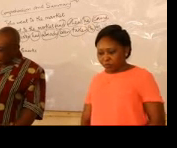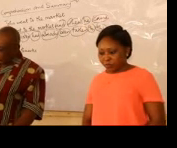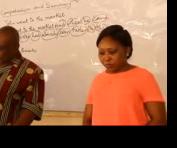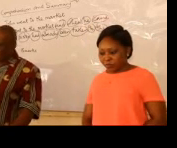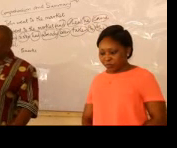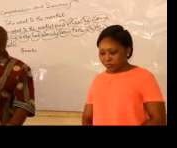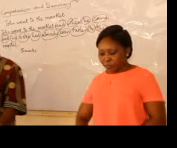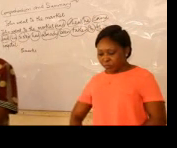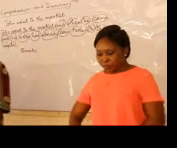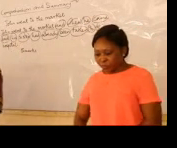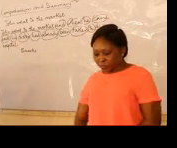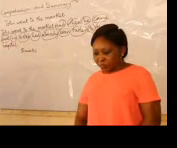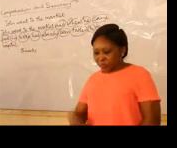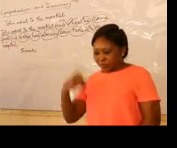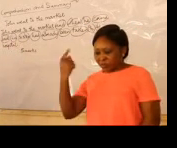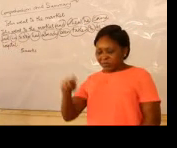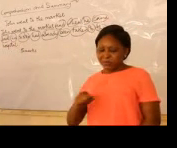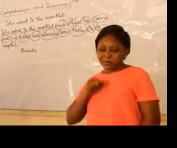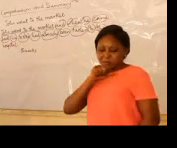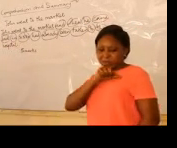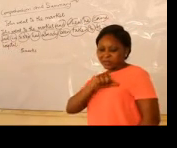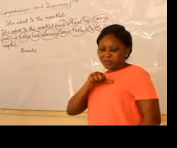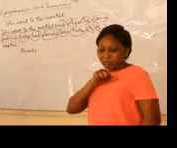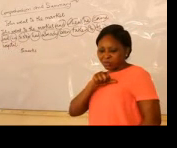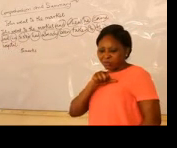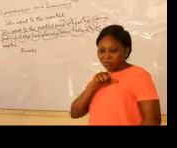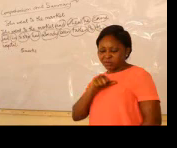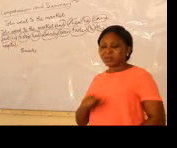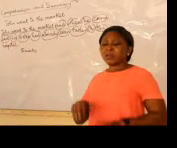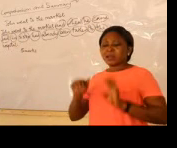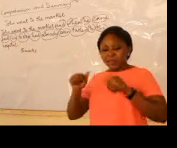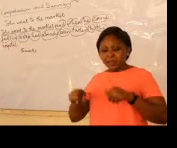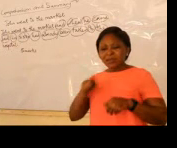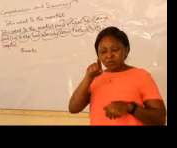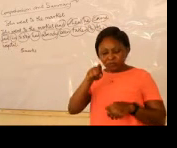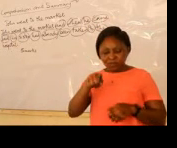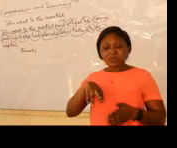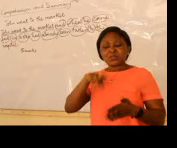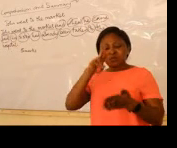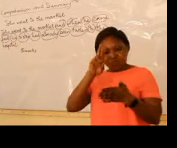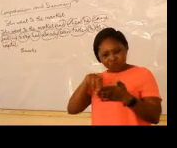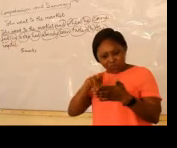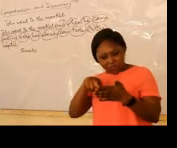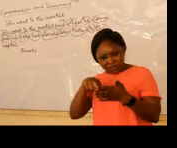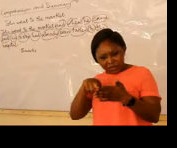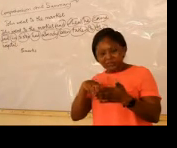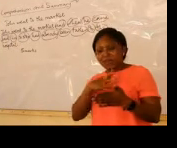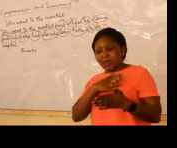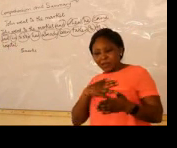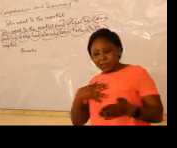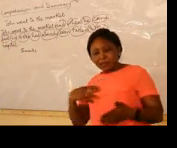the aptitude, that is, can you read and understand